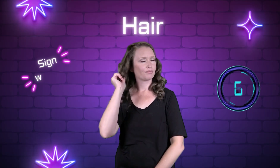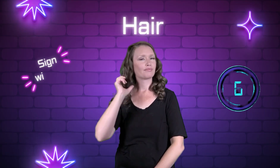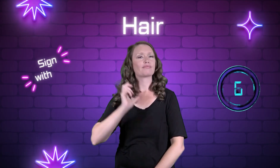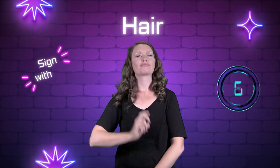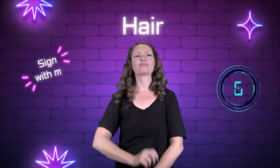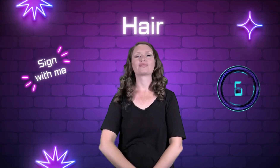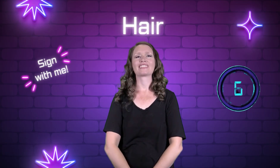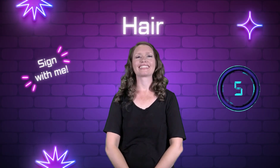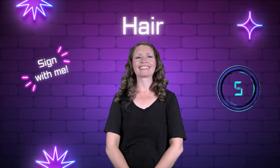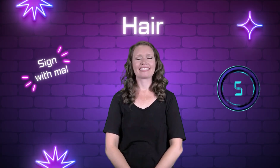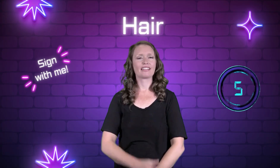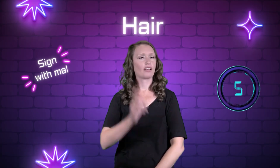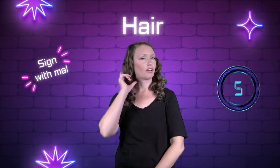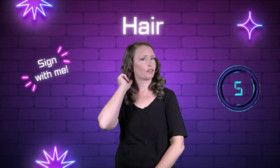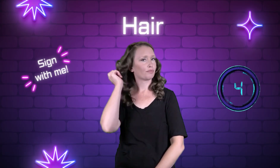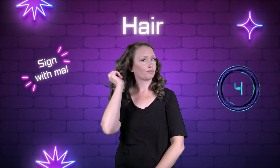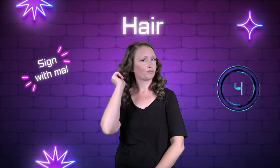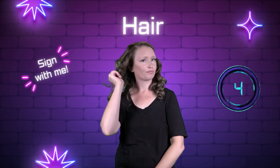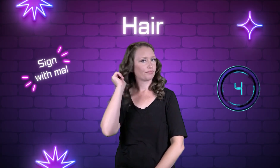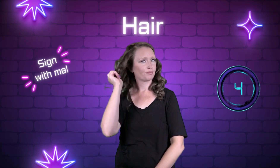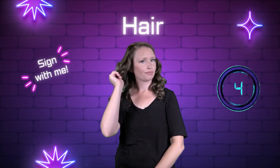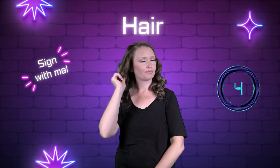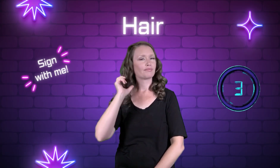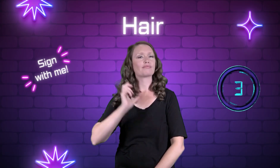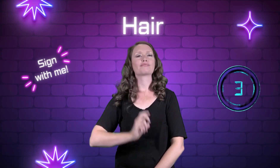Sign with me, sign, hair.